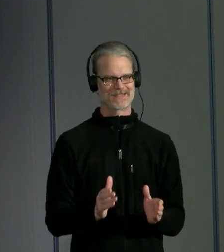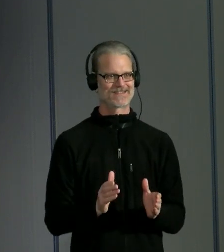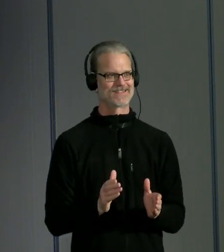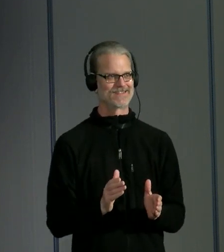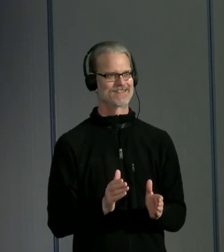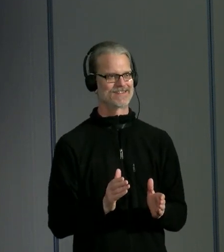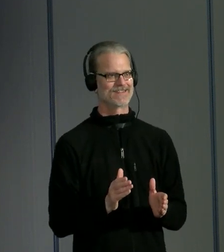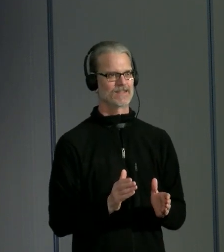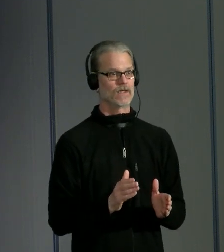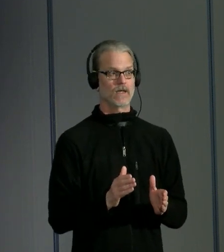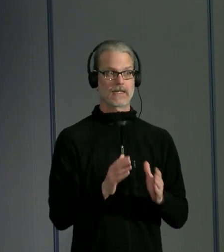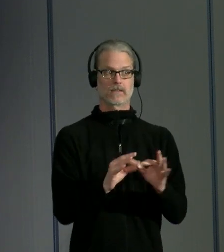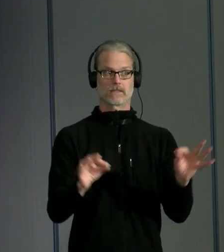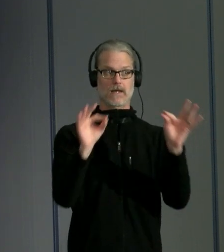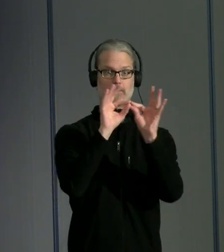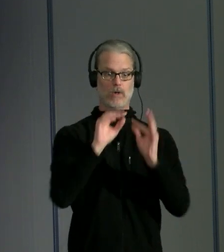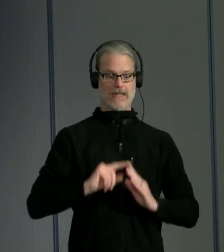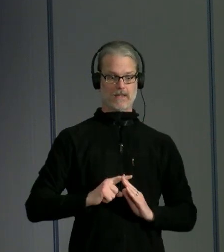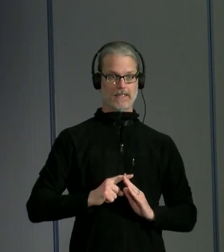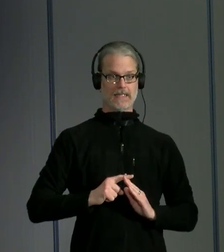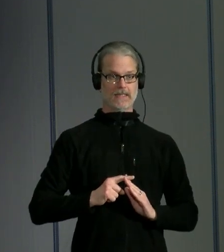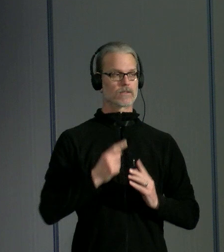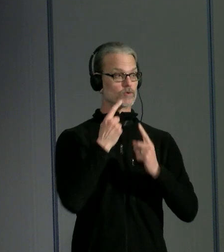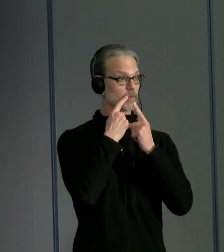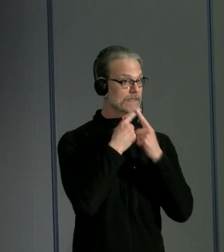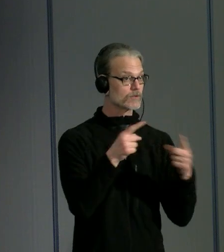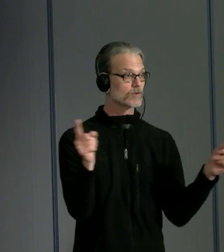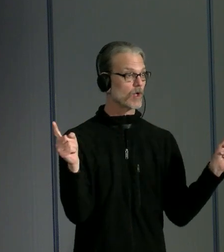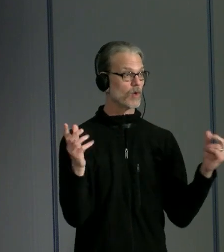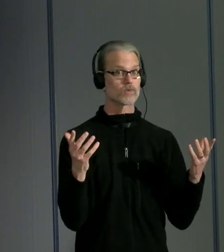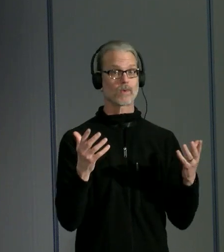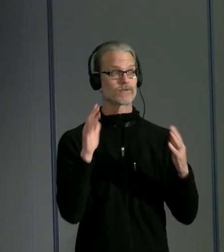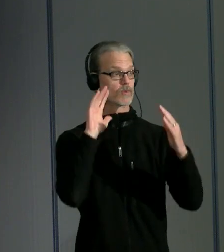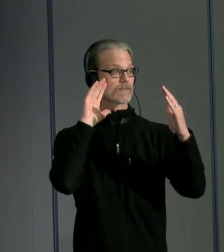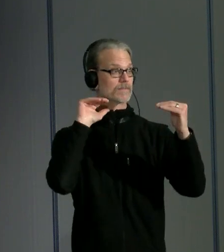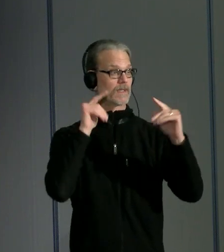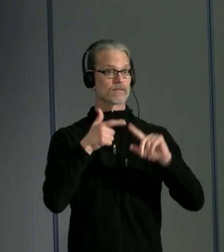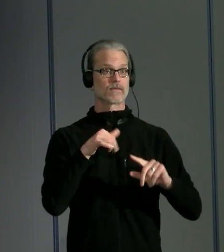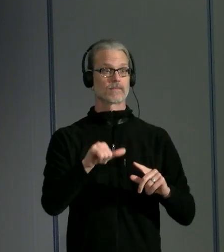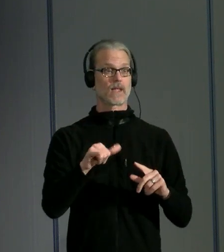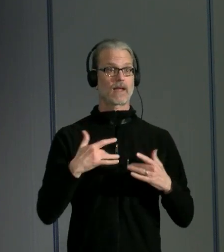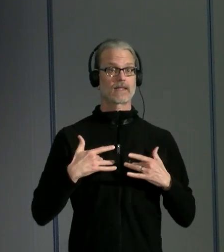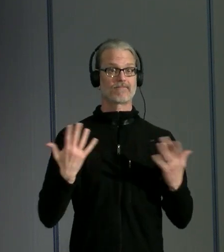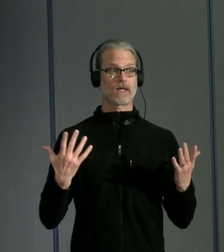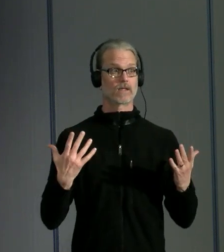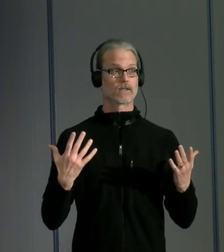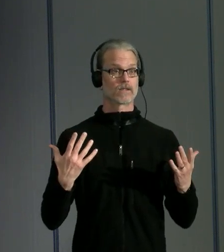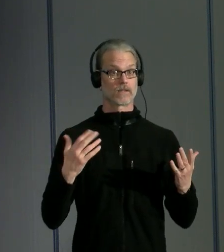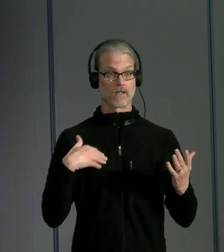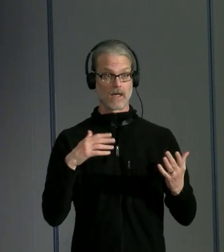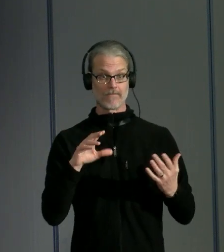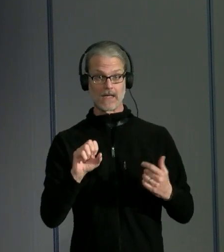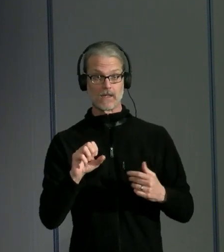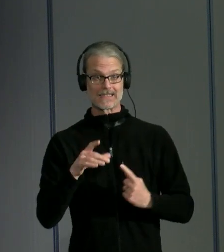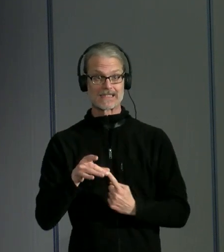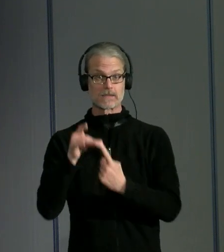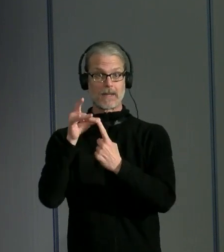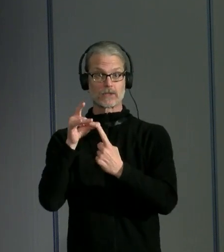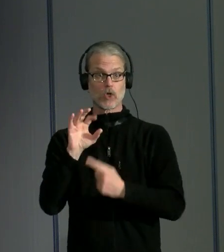important at the forefront to disclose what we can expect from that event. Is there going to be special effects? Is there going to